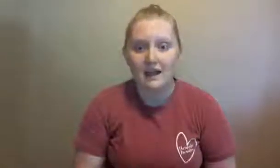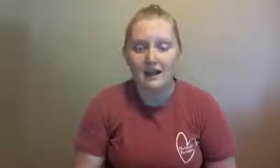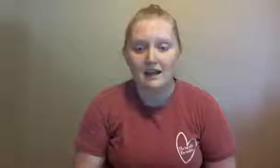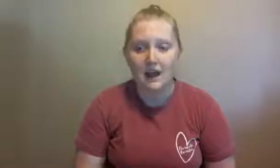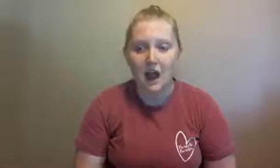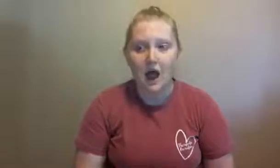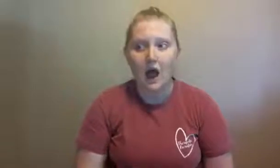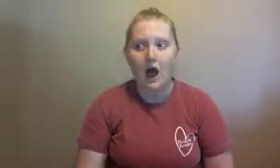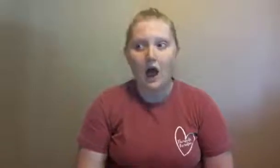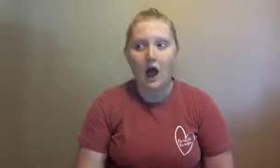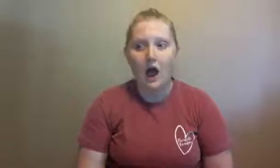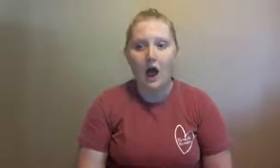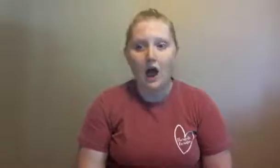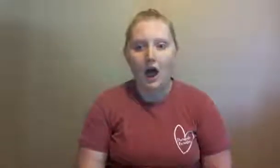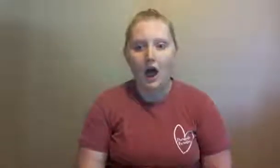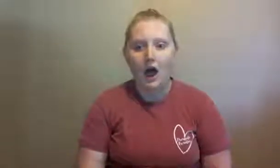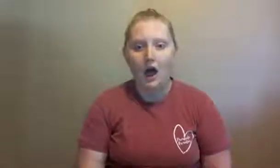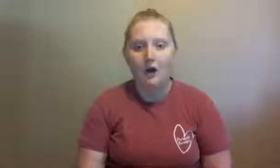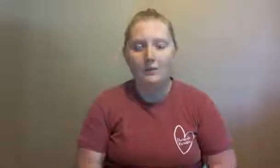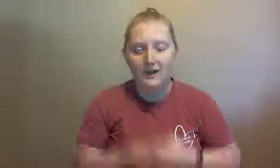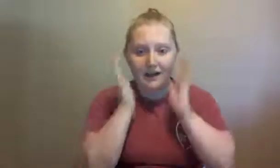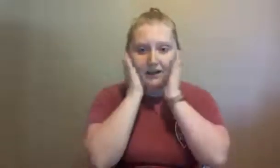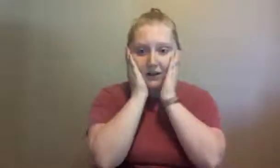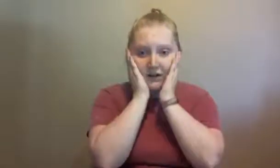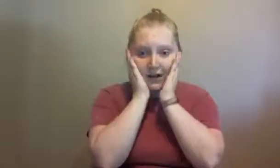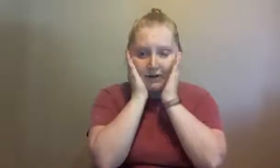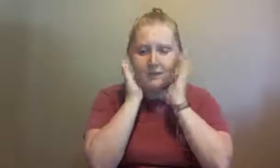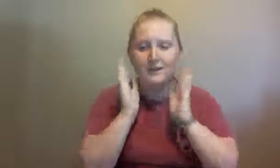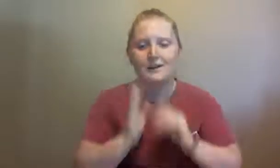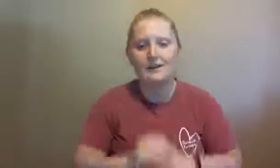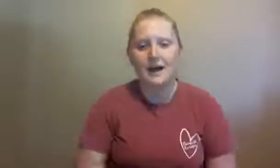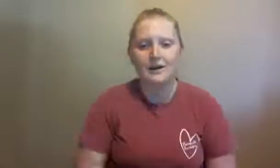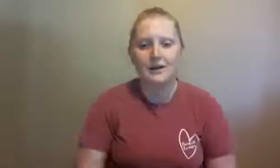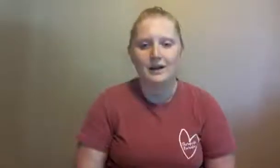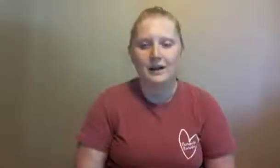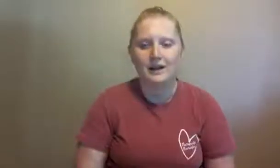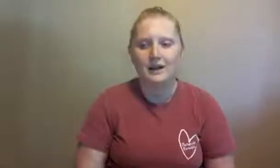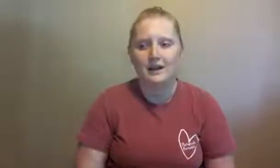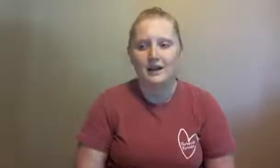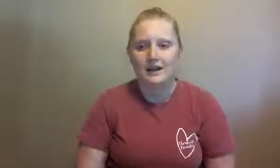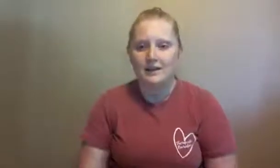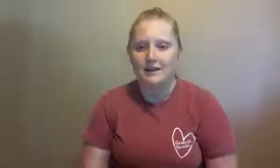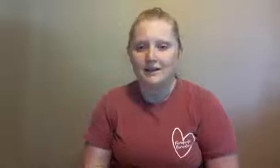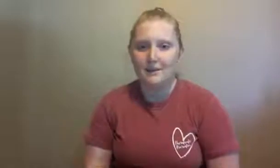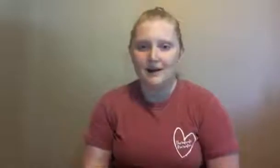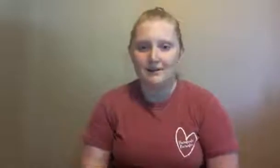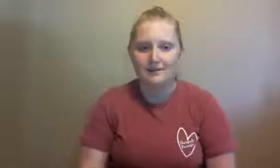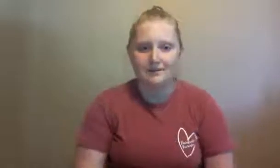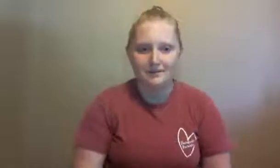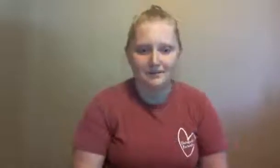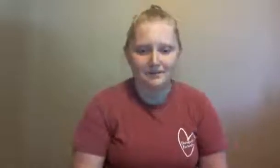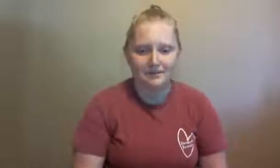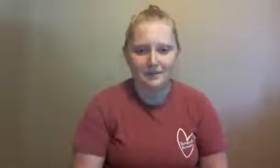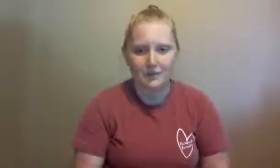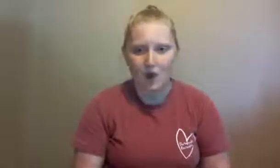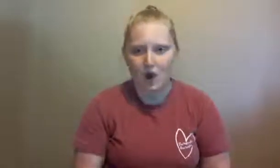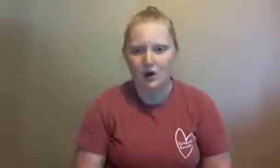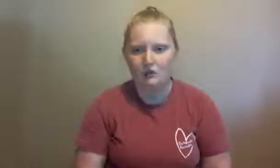lion? I have a pet. You didn't learn that one. We'll learn that one in the And summer. he says roar, roar,